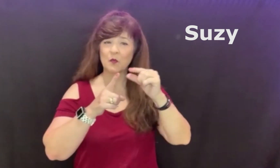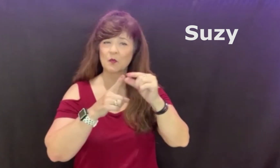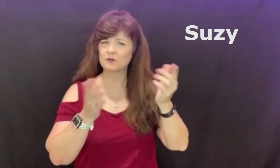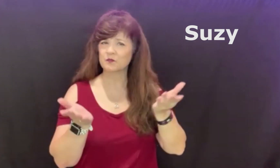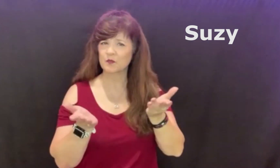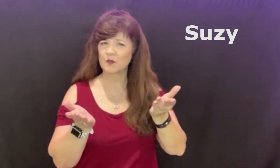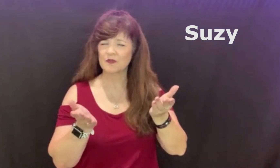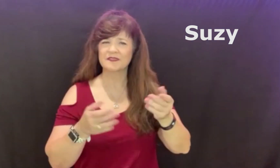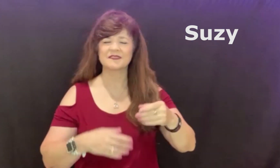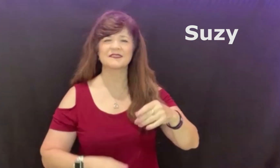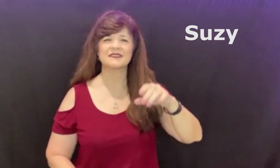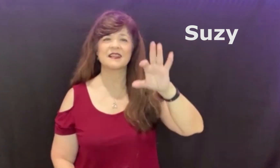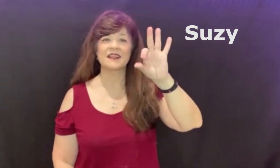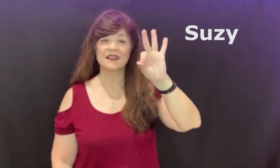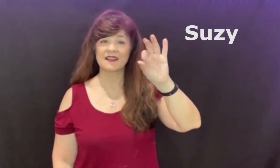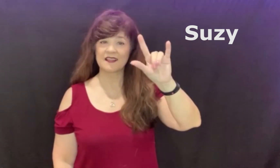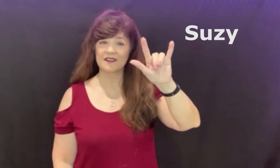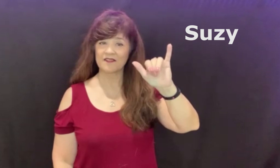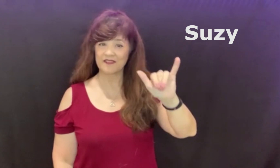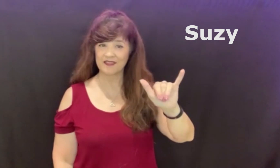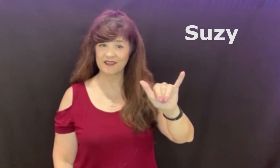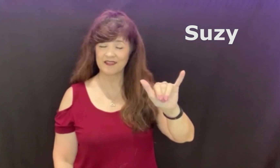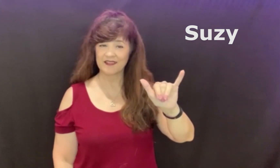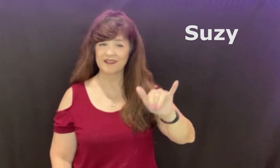Today we are focusing on the word fly.